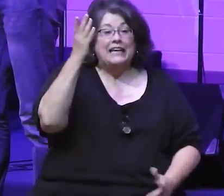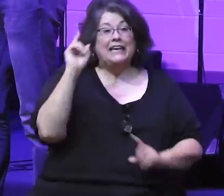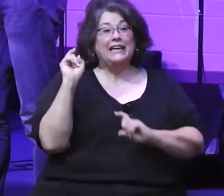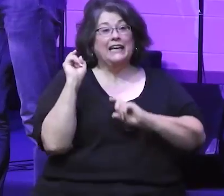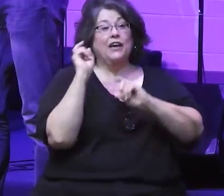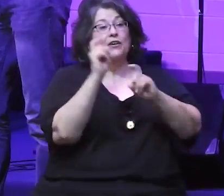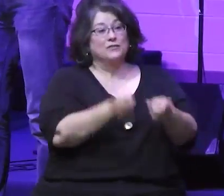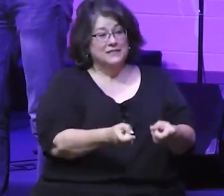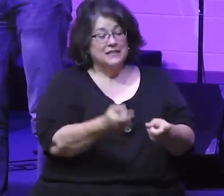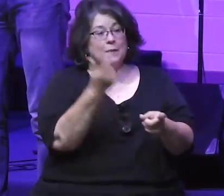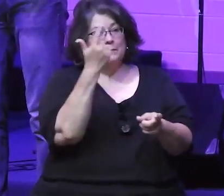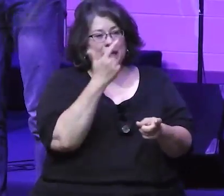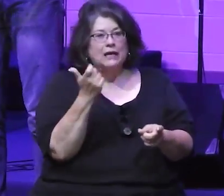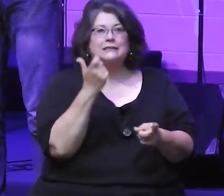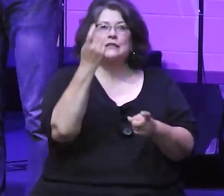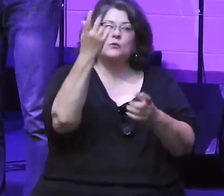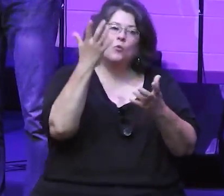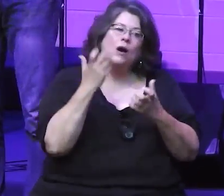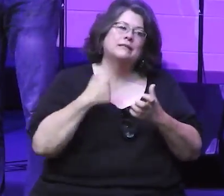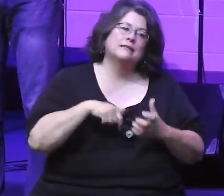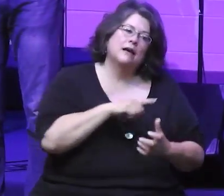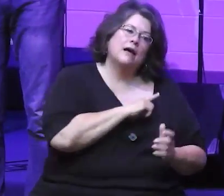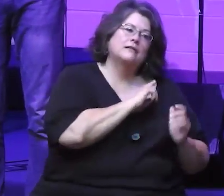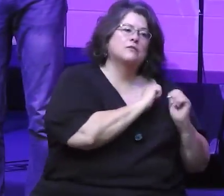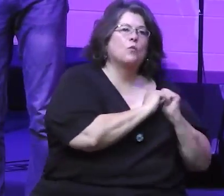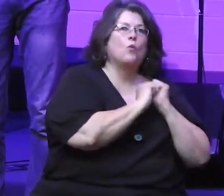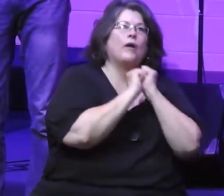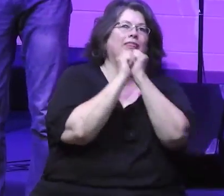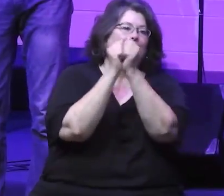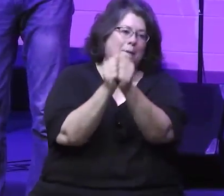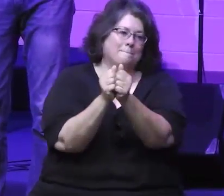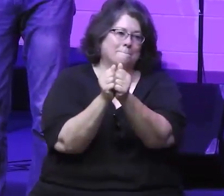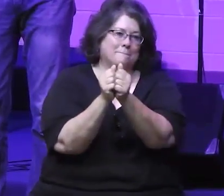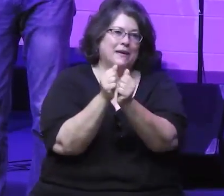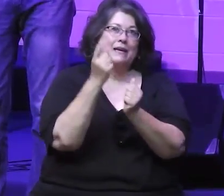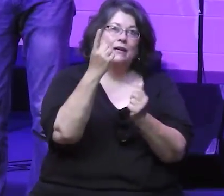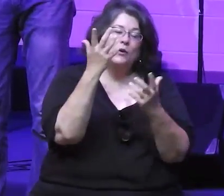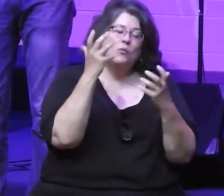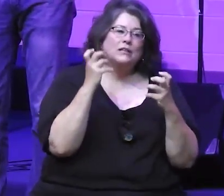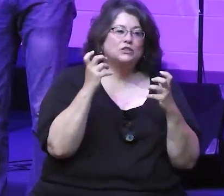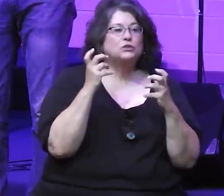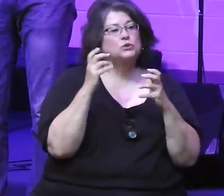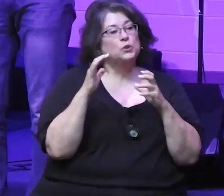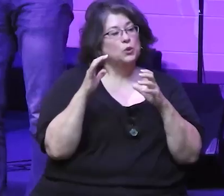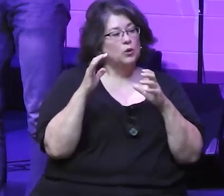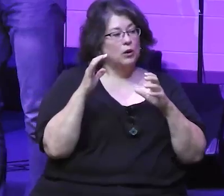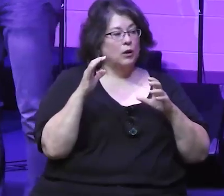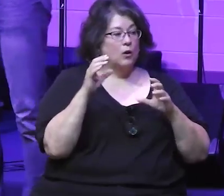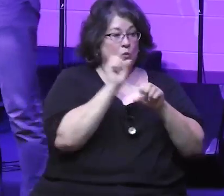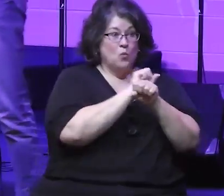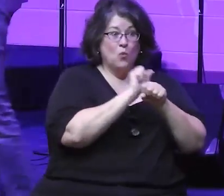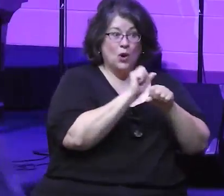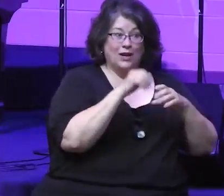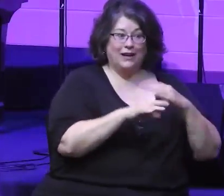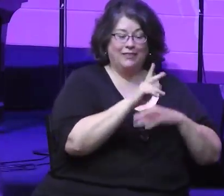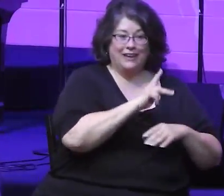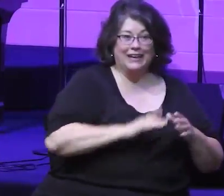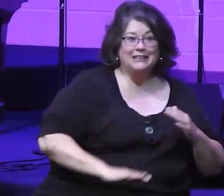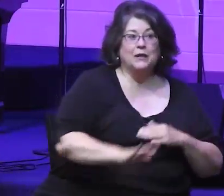because he wants us with him. He wants our co-participation in the kingdom not our performance in the